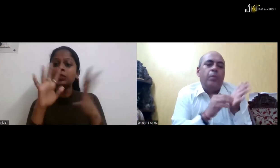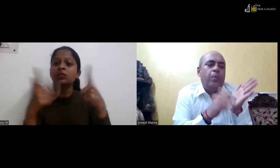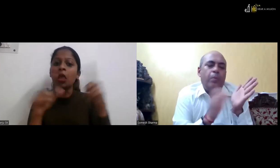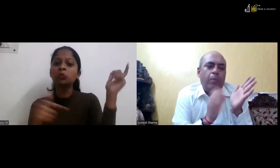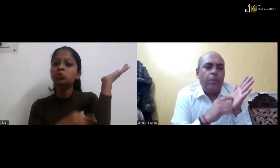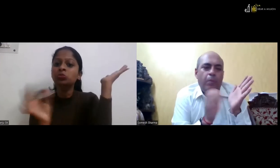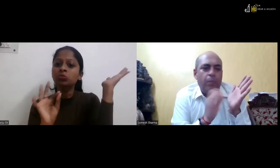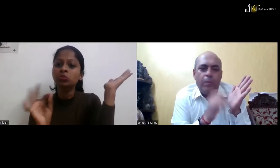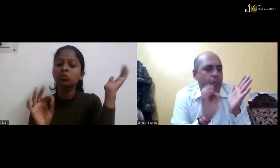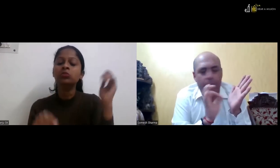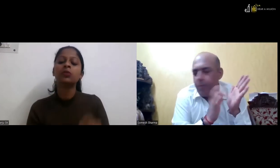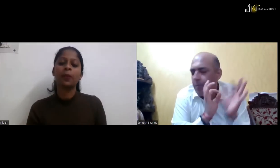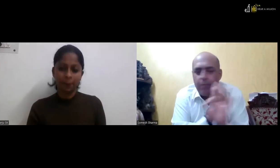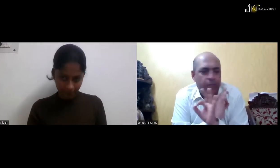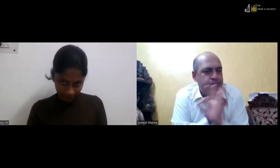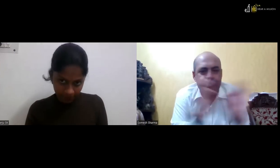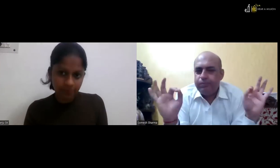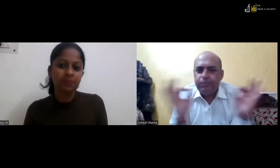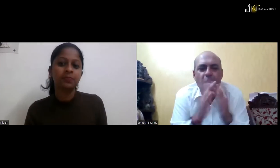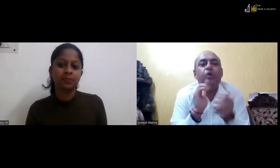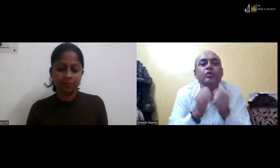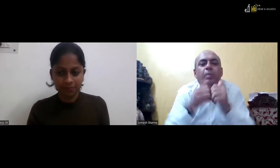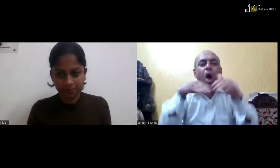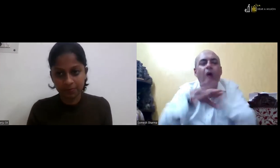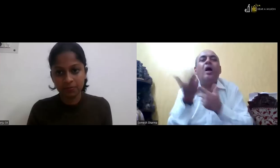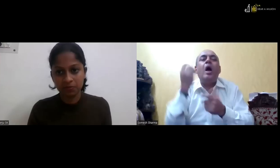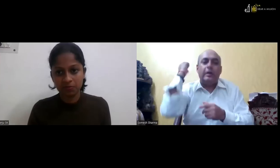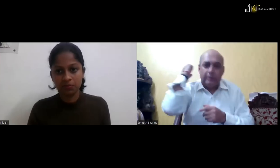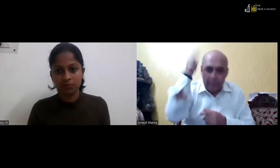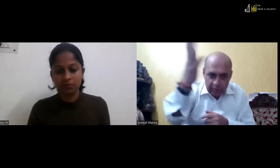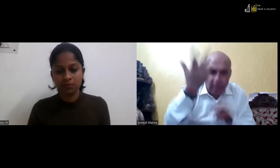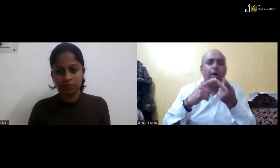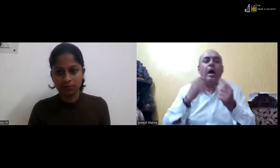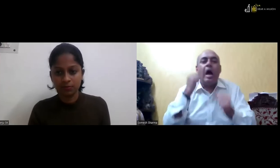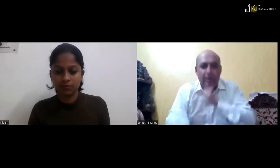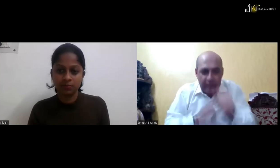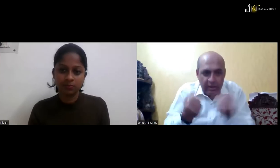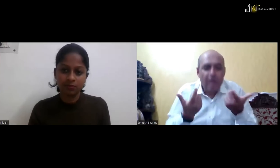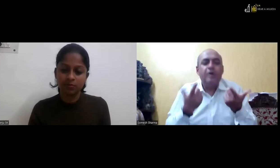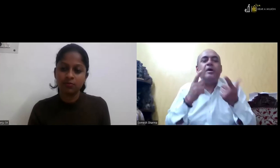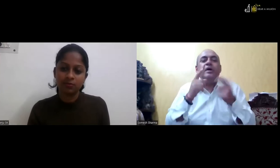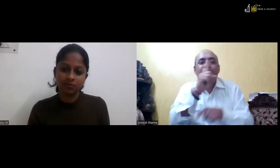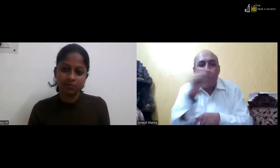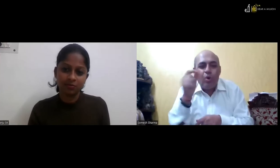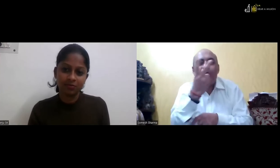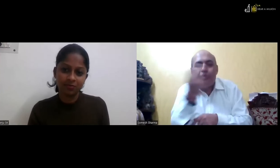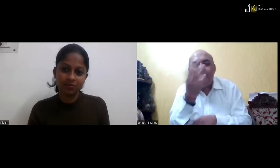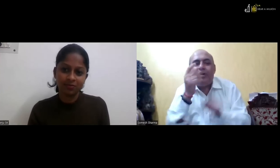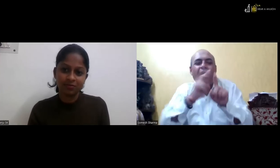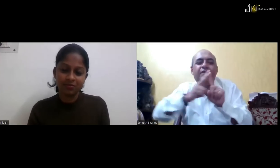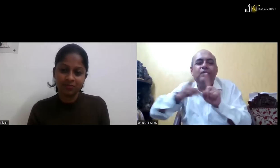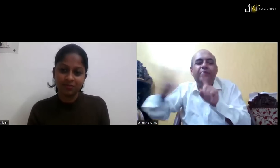Malayalam, Hindi language options with us. So, but we don't have sign language option with us, right? Yes, we don't have, because in the